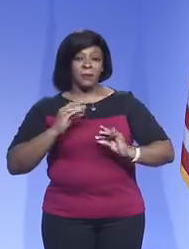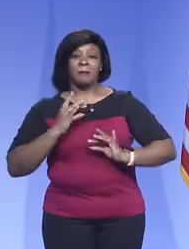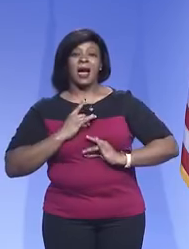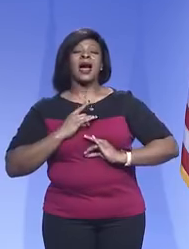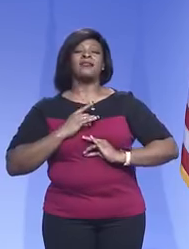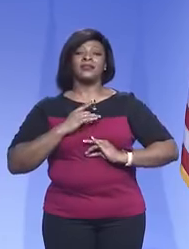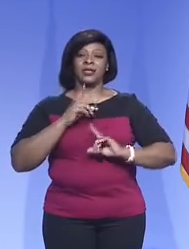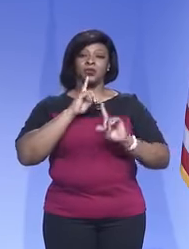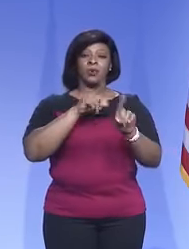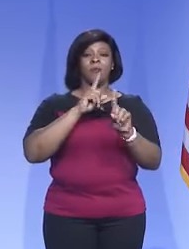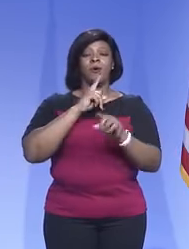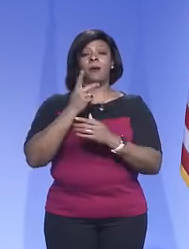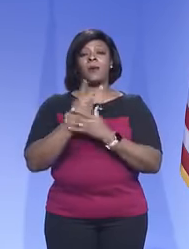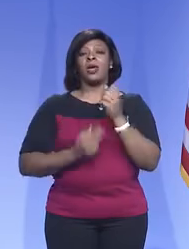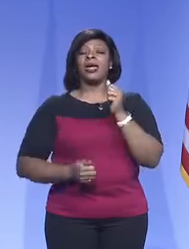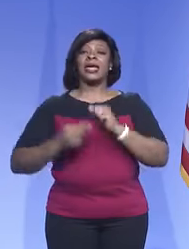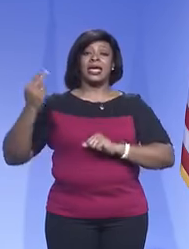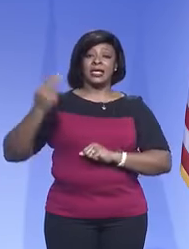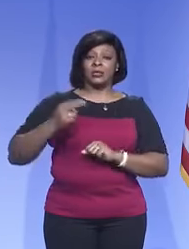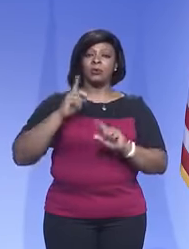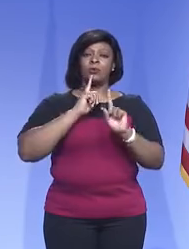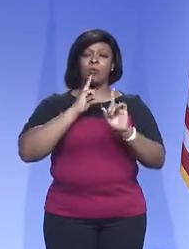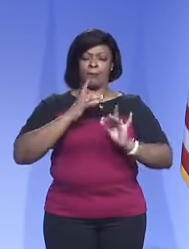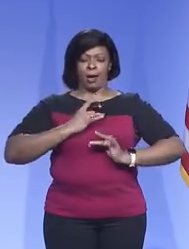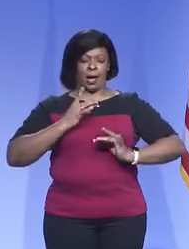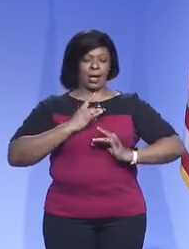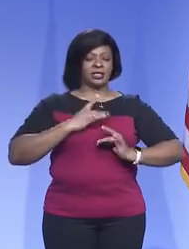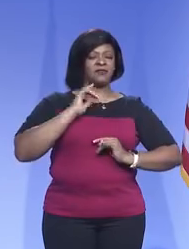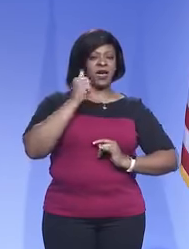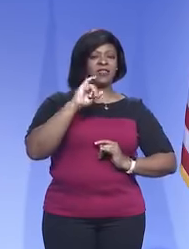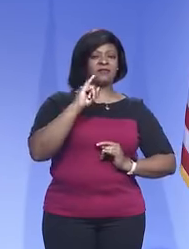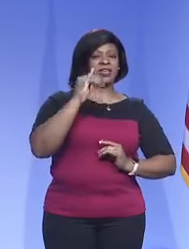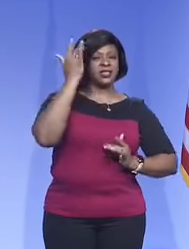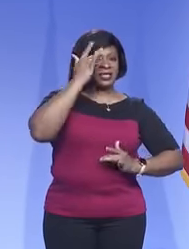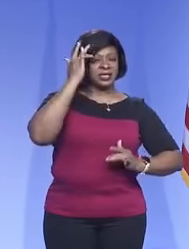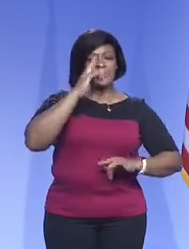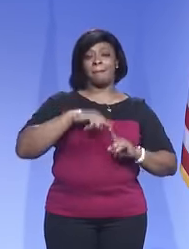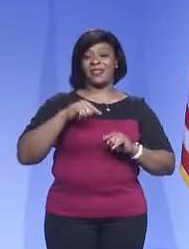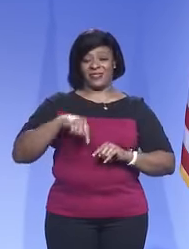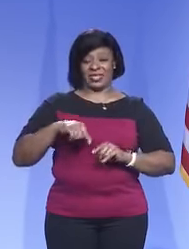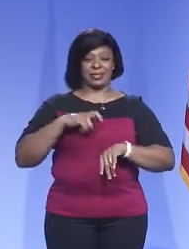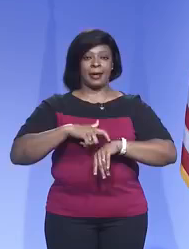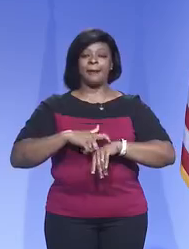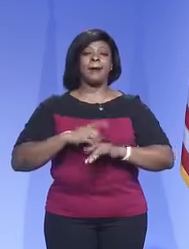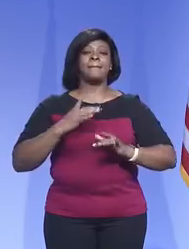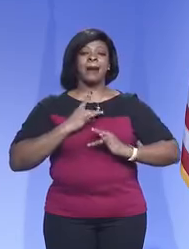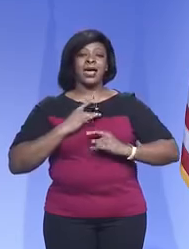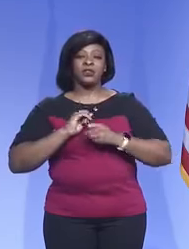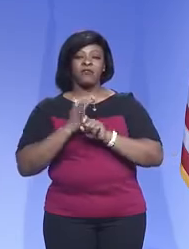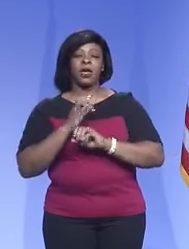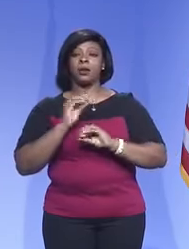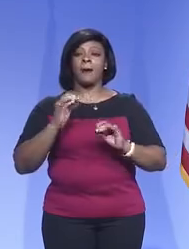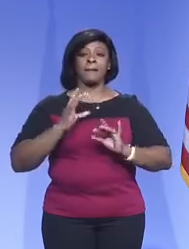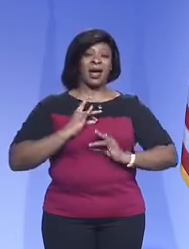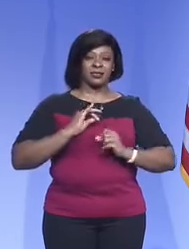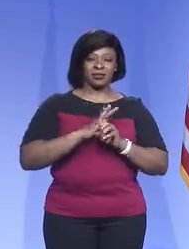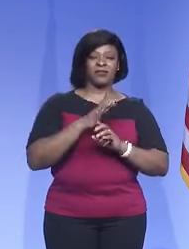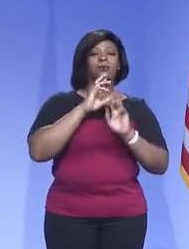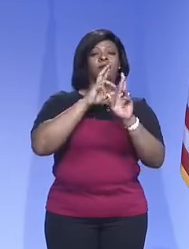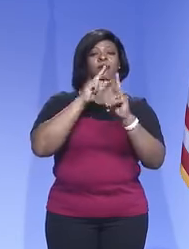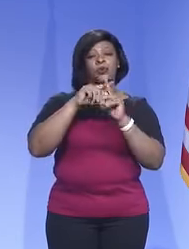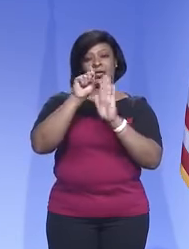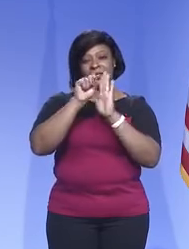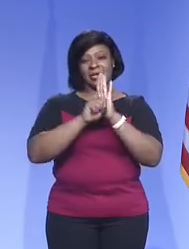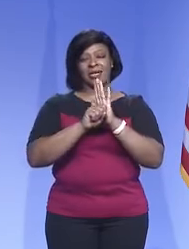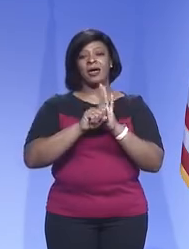Historically, only positive tests are reported for other infectious diseases, and so it's a significant volume when you look at all of the